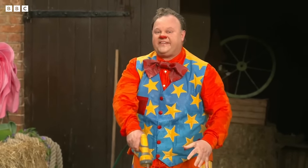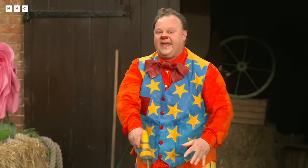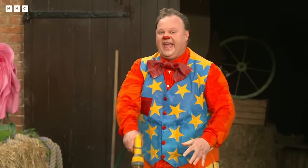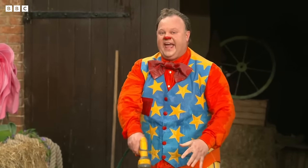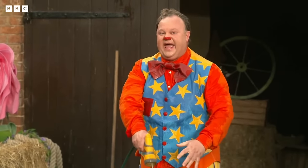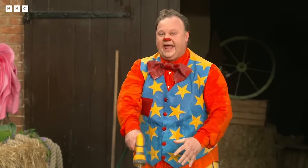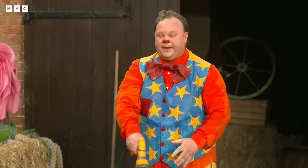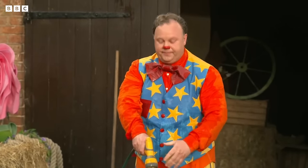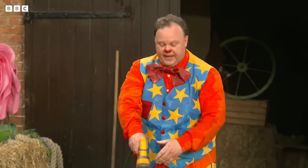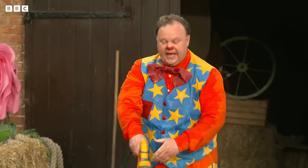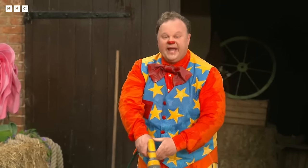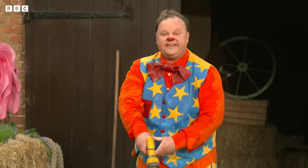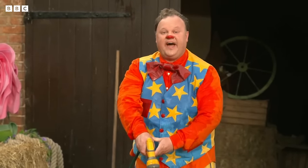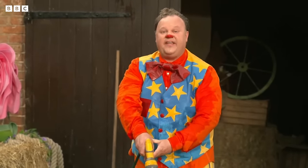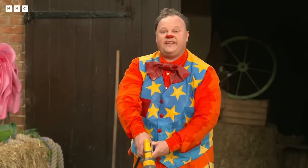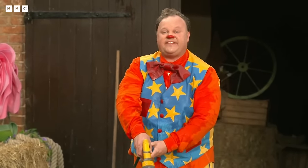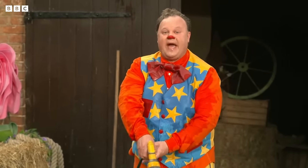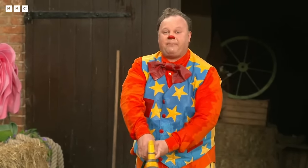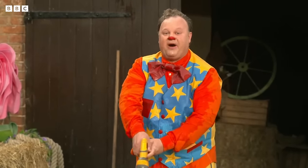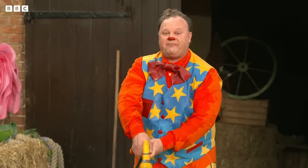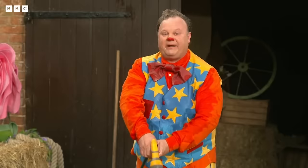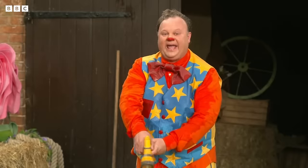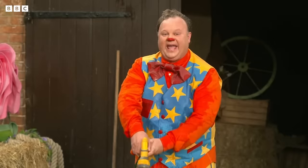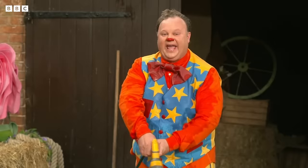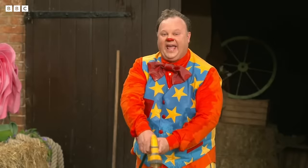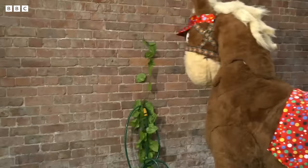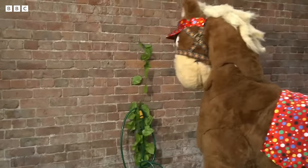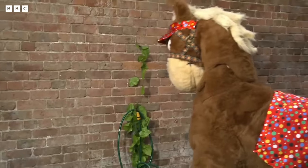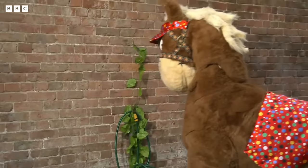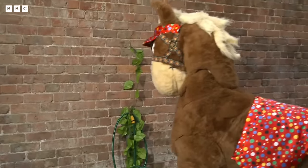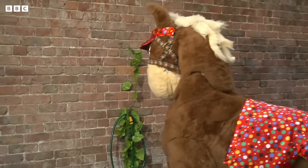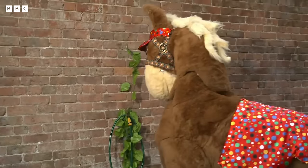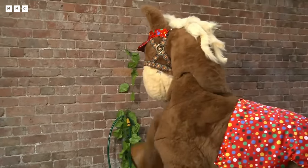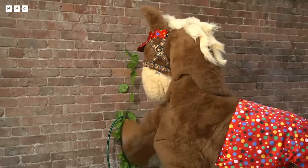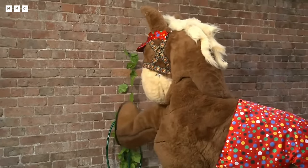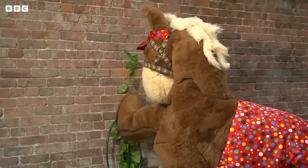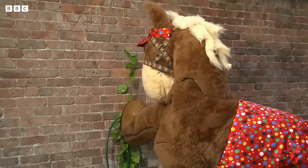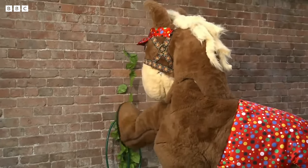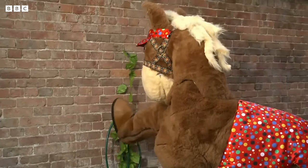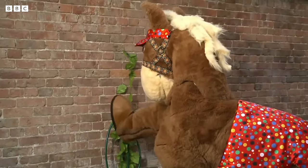Spotty! Turn the tap off, please!